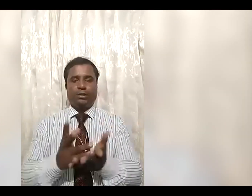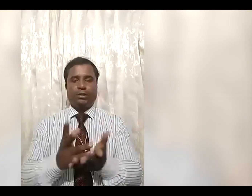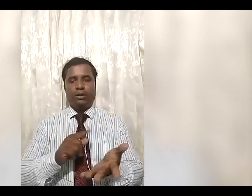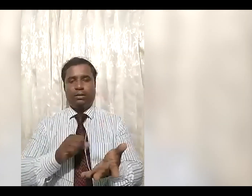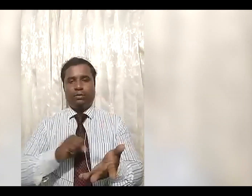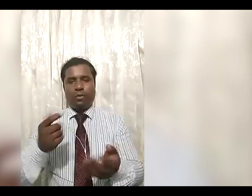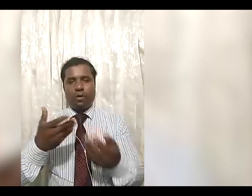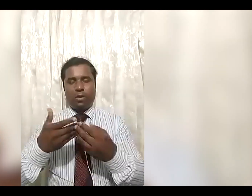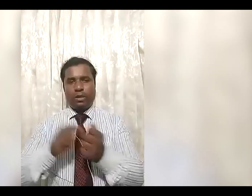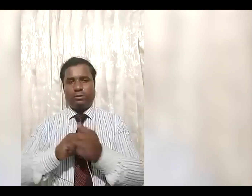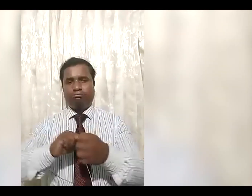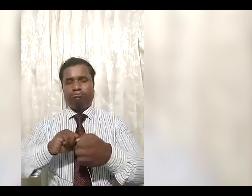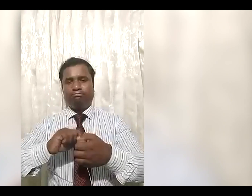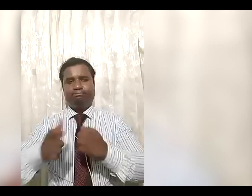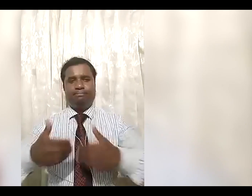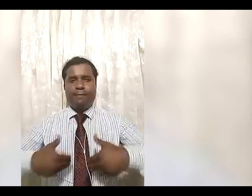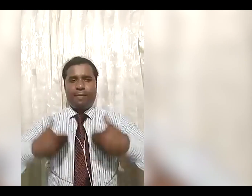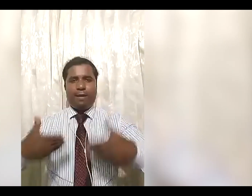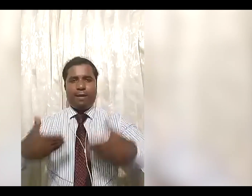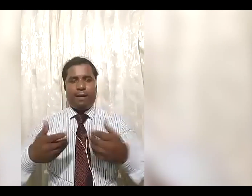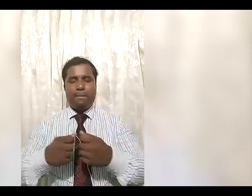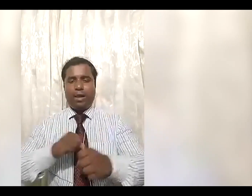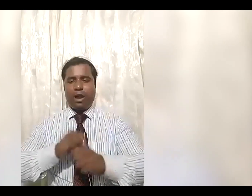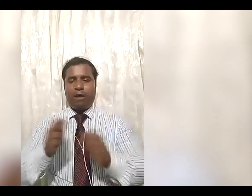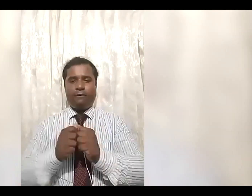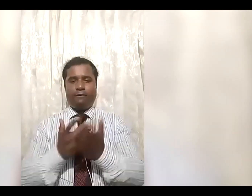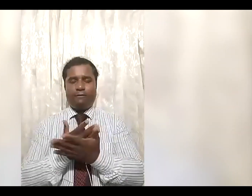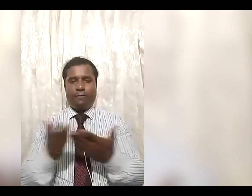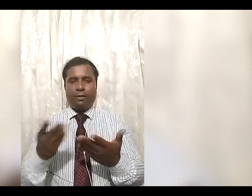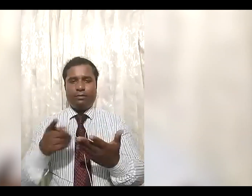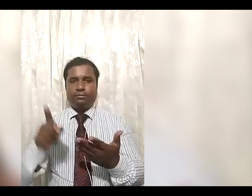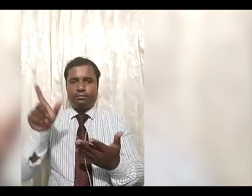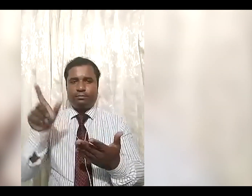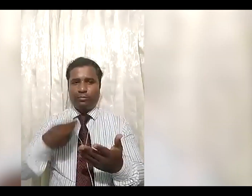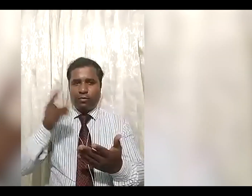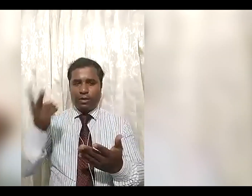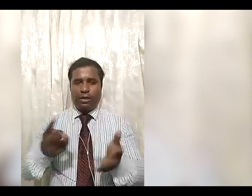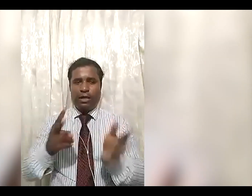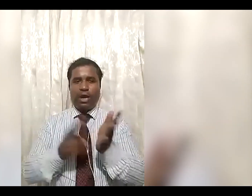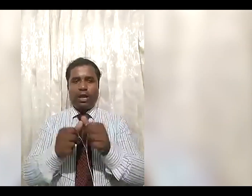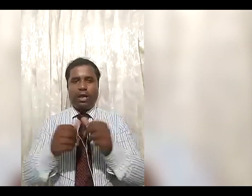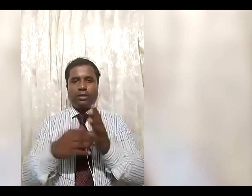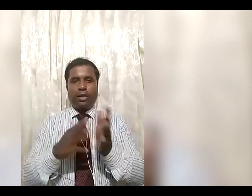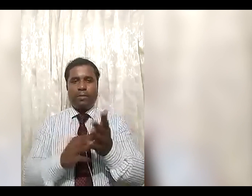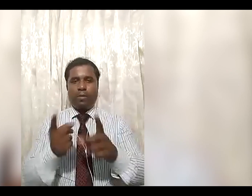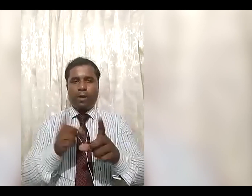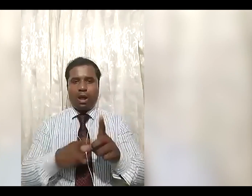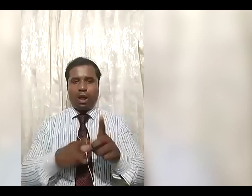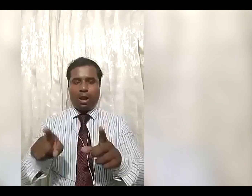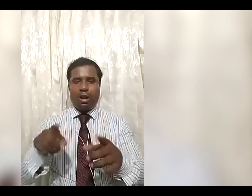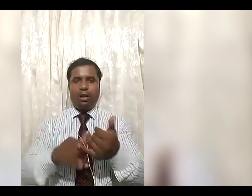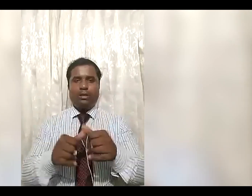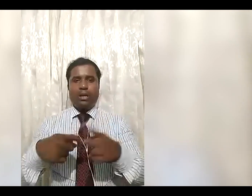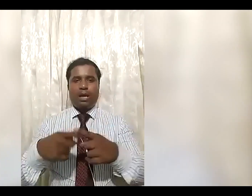Tonight, I'm happy that Virginia and Nazmus Sakib, and throughout the course